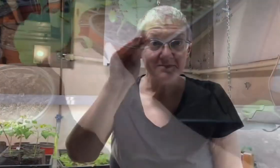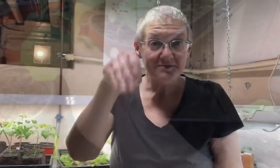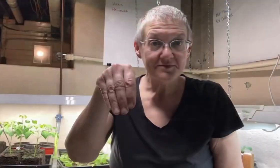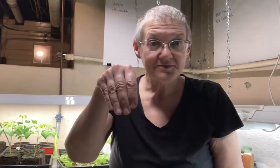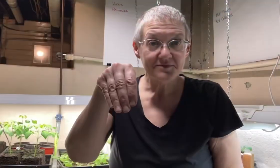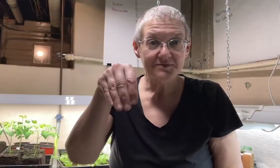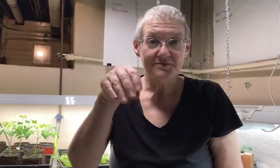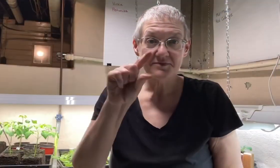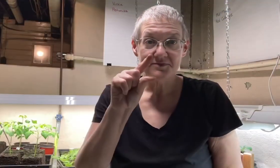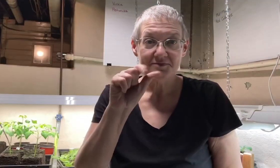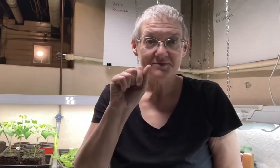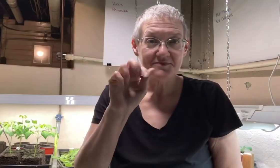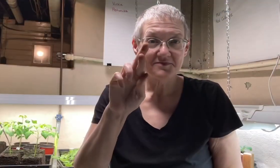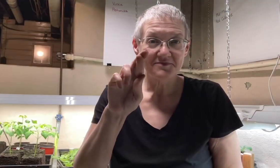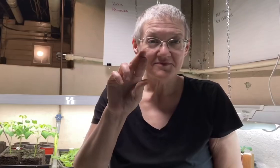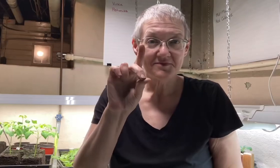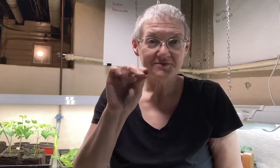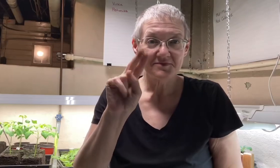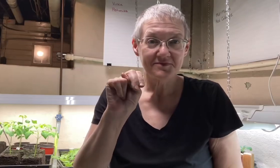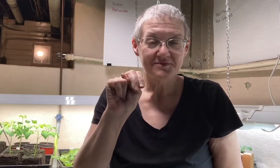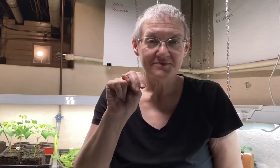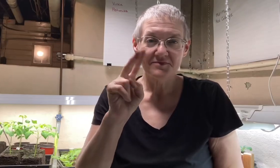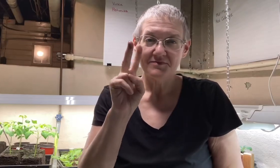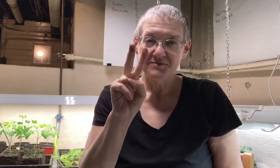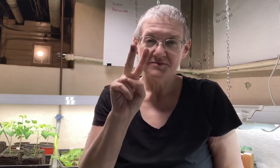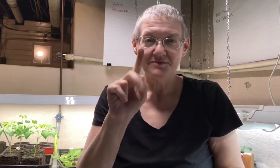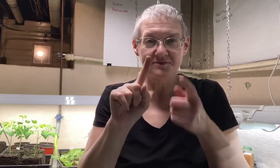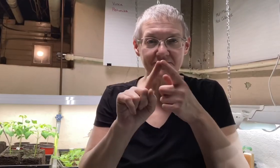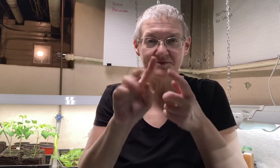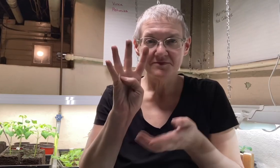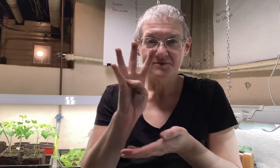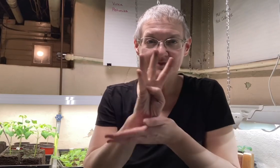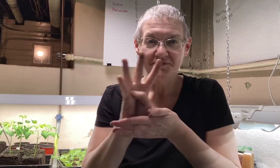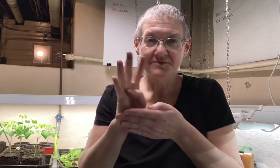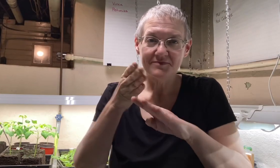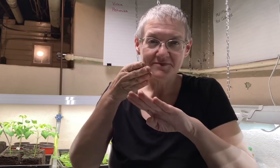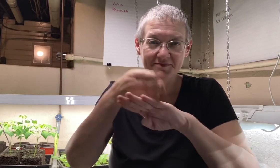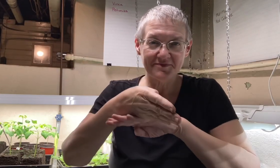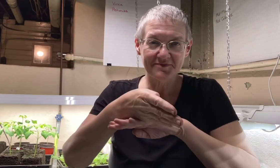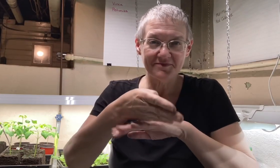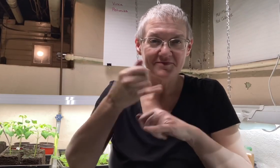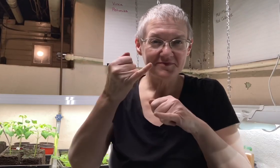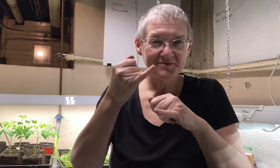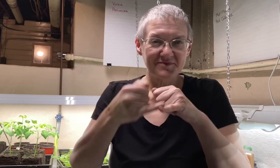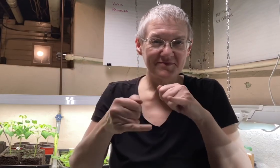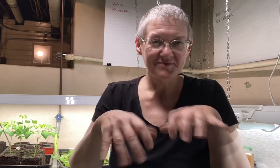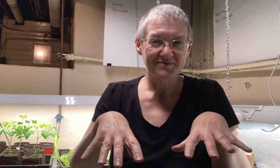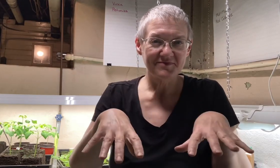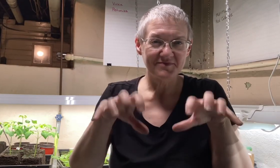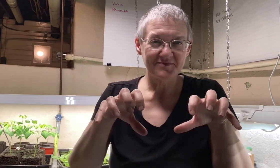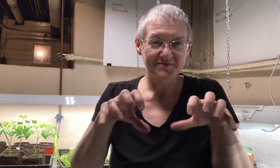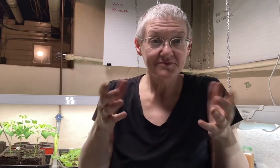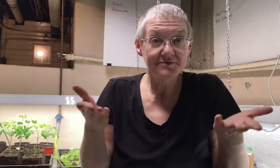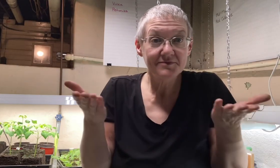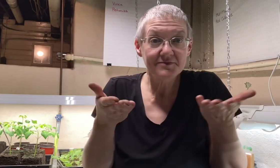And we're going to plant them out into the garden 2 to 4 weeks after the last frost.